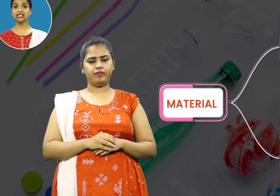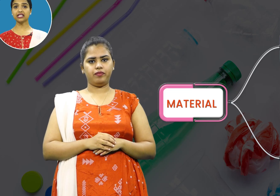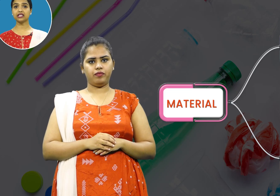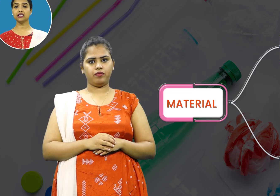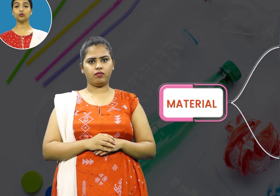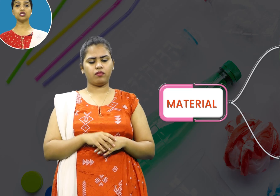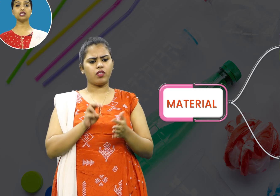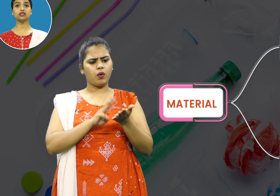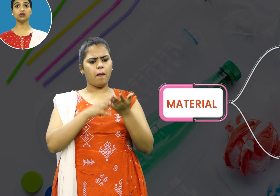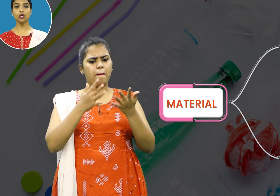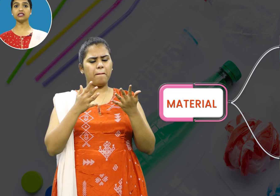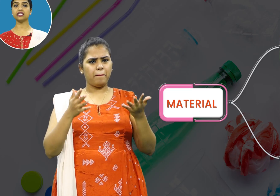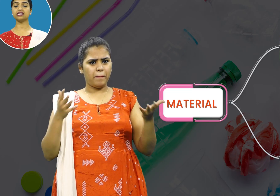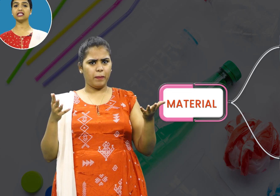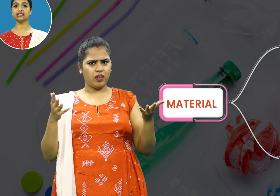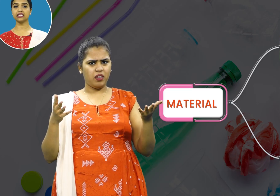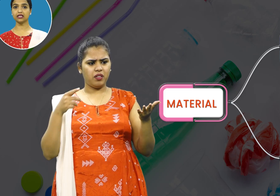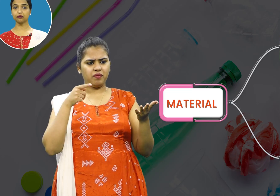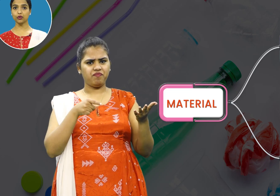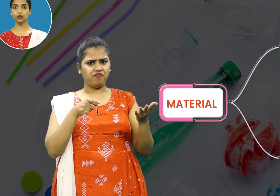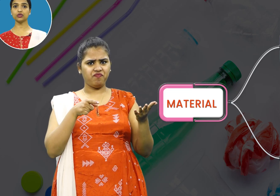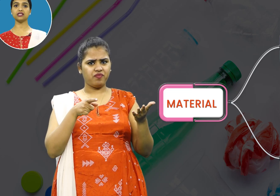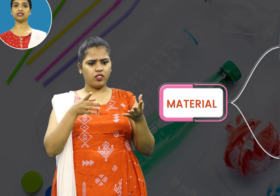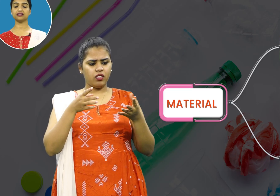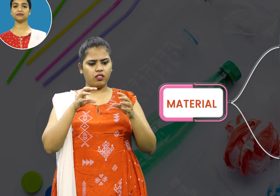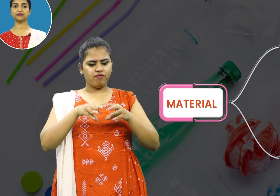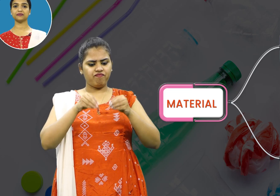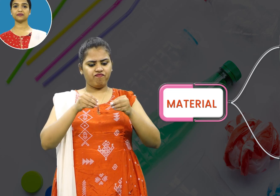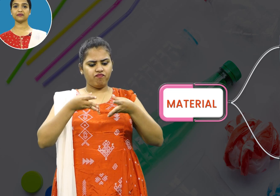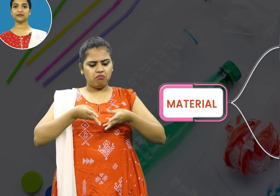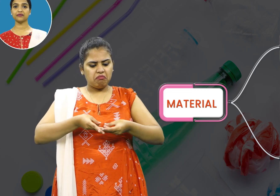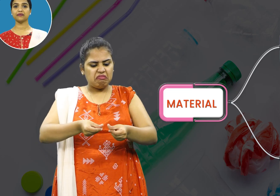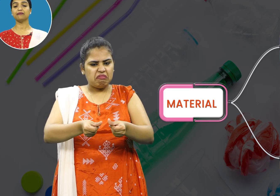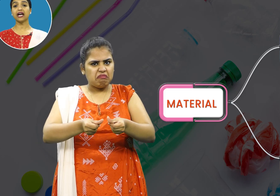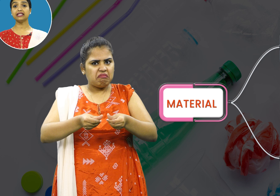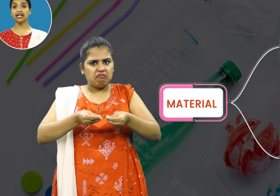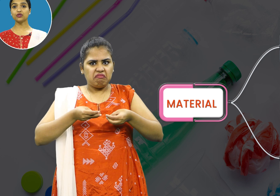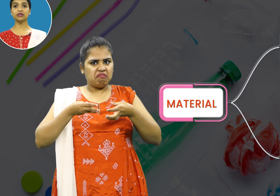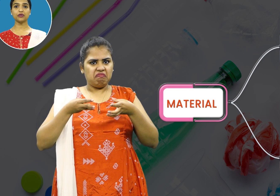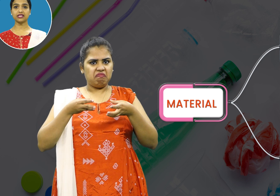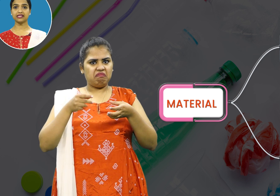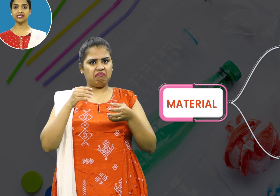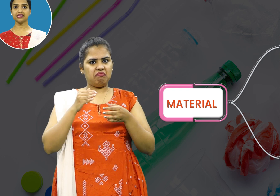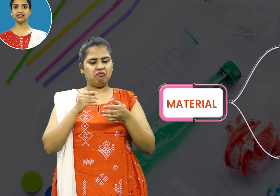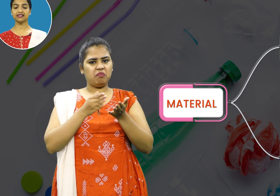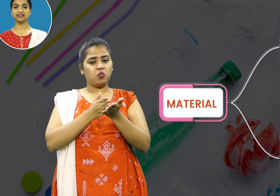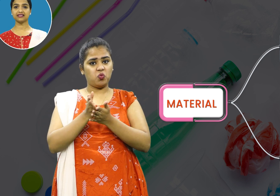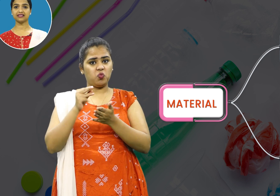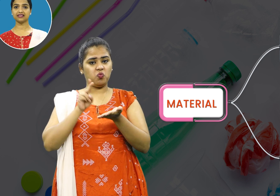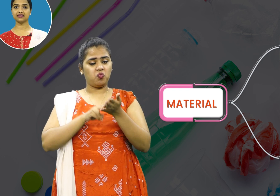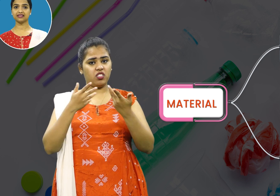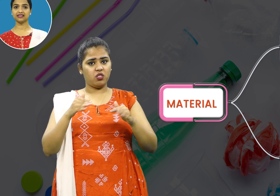A material which is not easily decomposed by natural processes